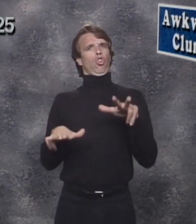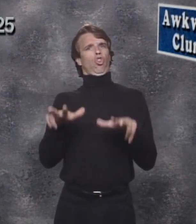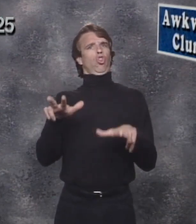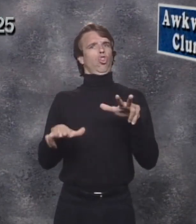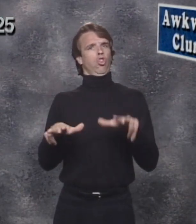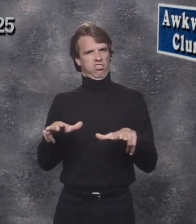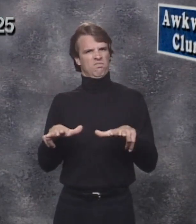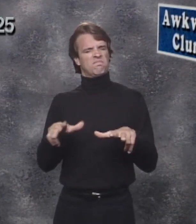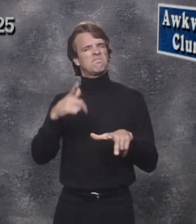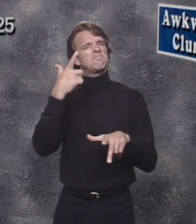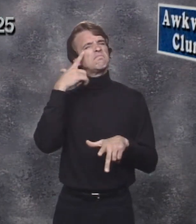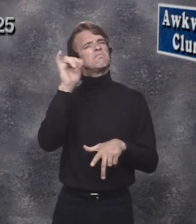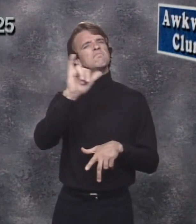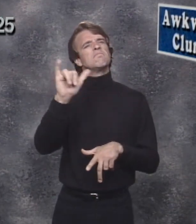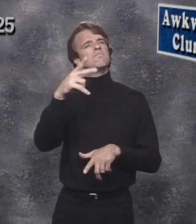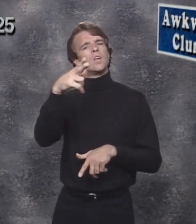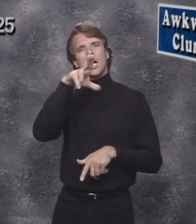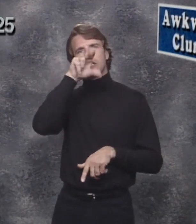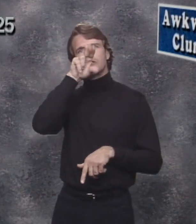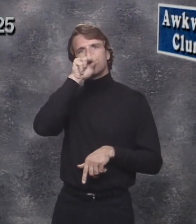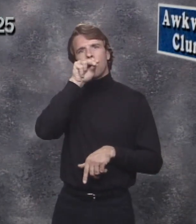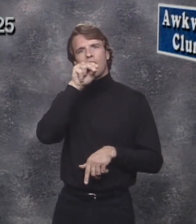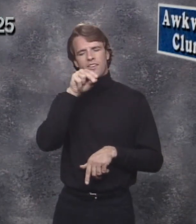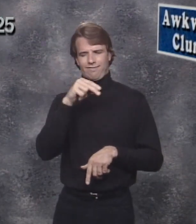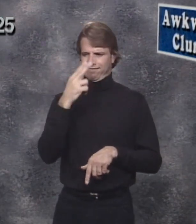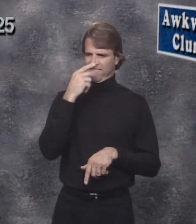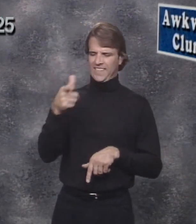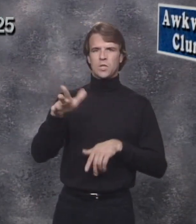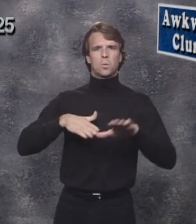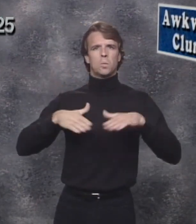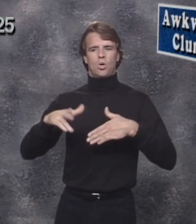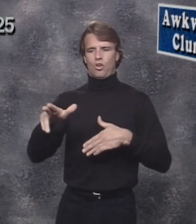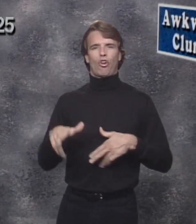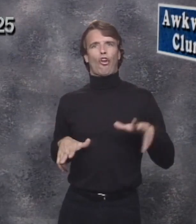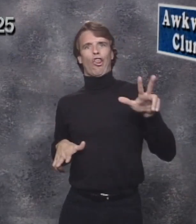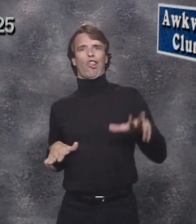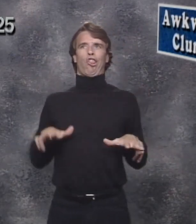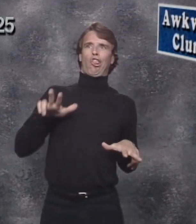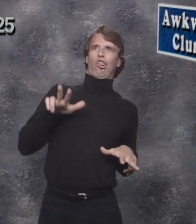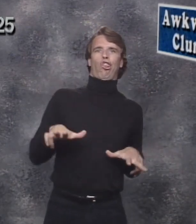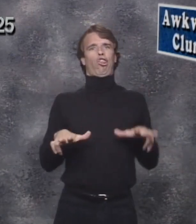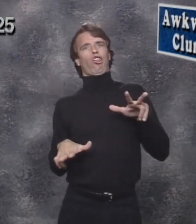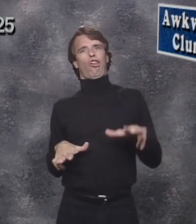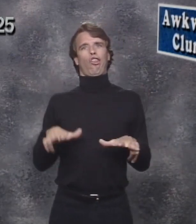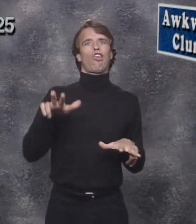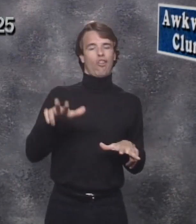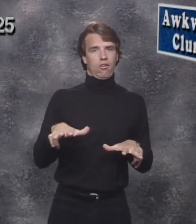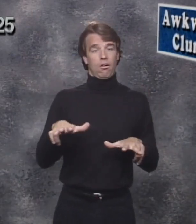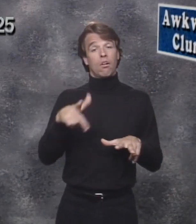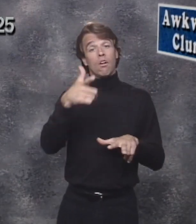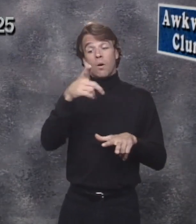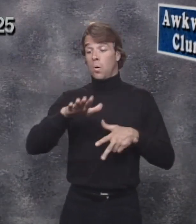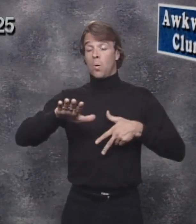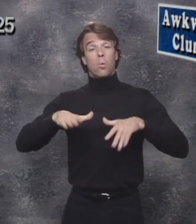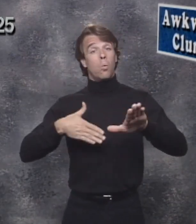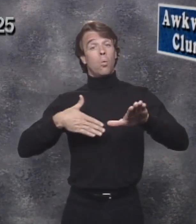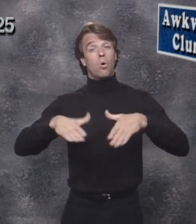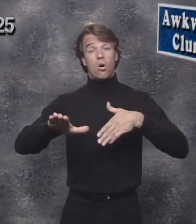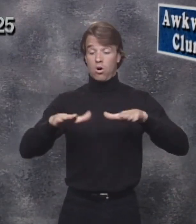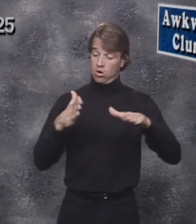Awkward or clumsy. This is like the clumsy way a duck walks. Or